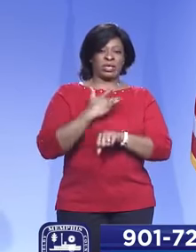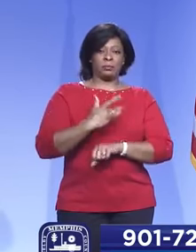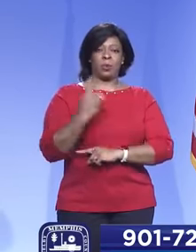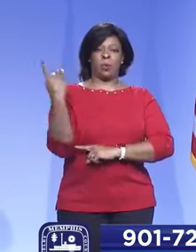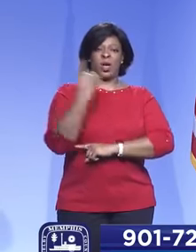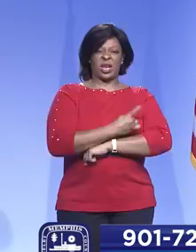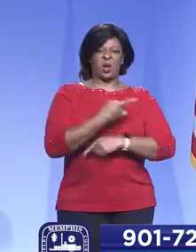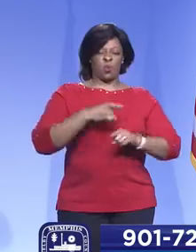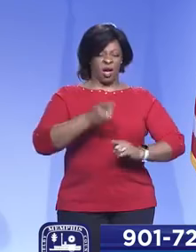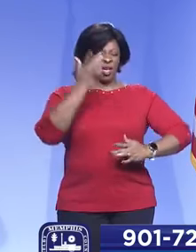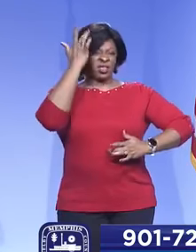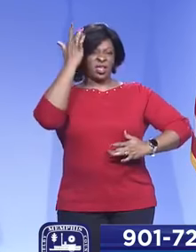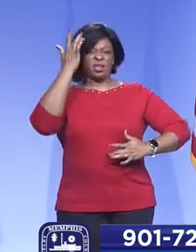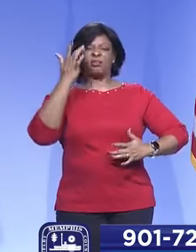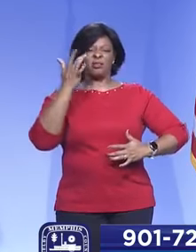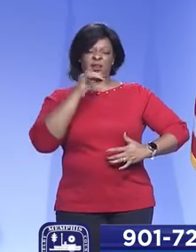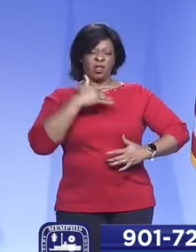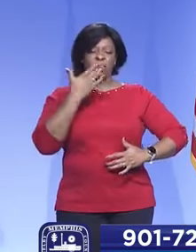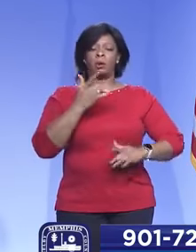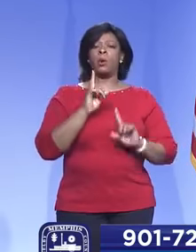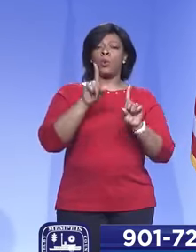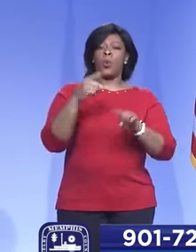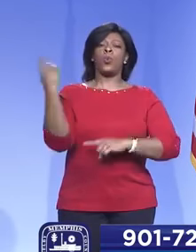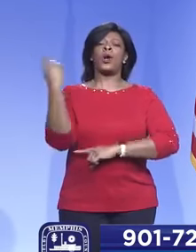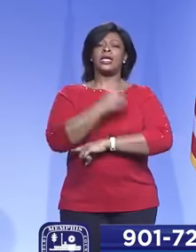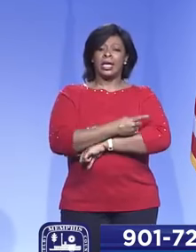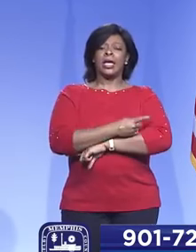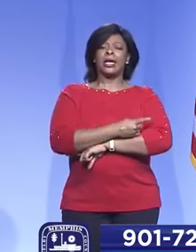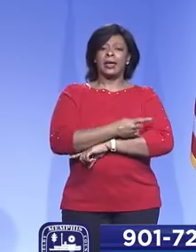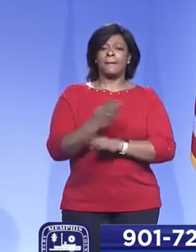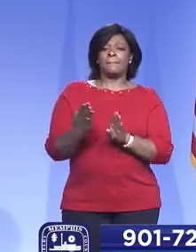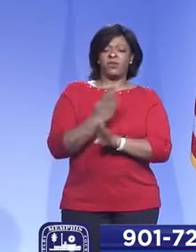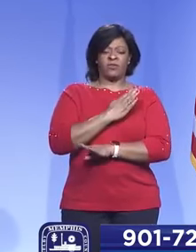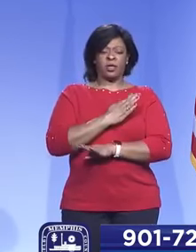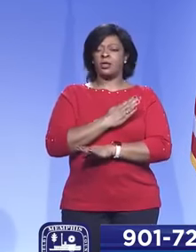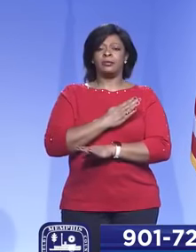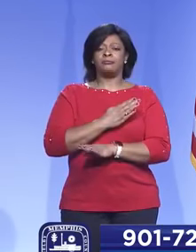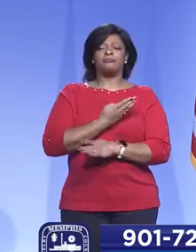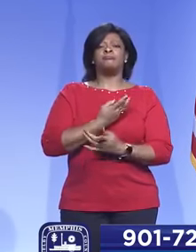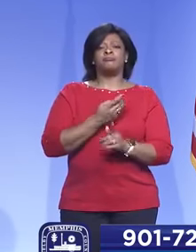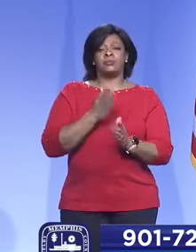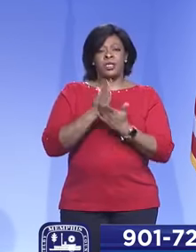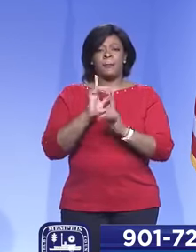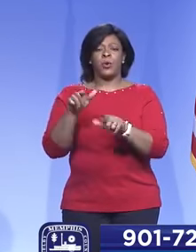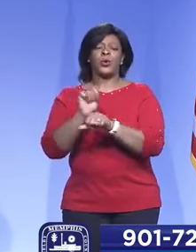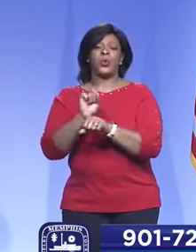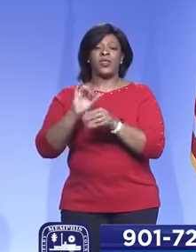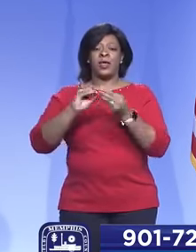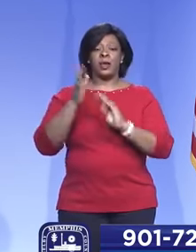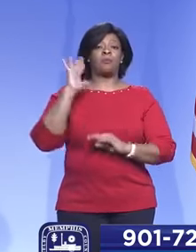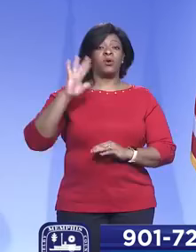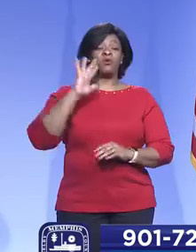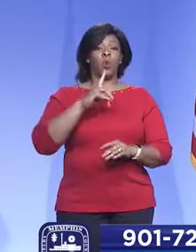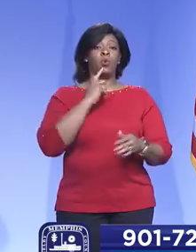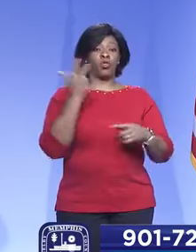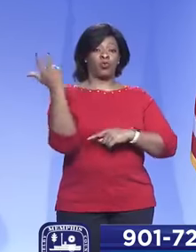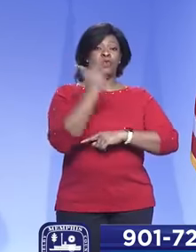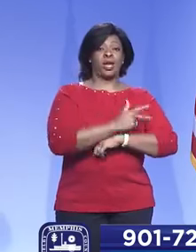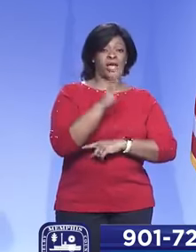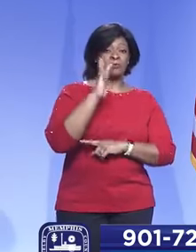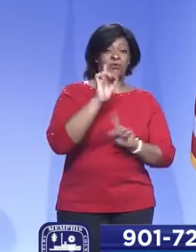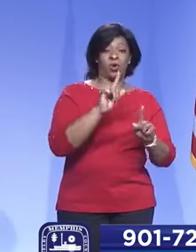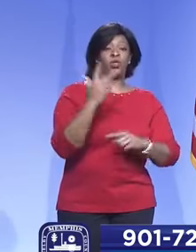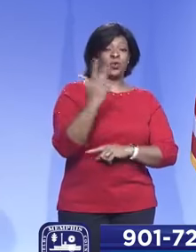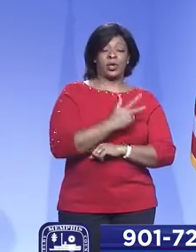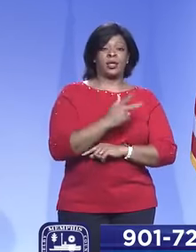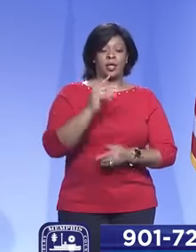day. So they continued to go to work for 1 day before they were excluded. Previously, that number was much closer to 3 days. So